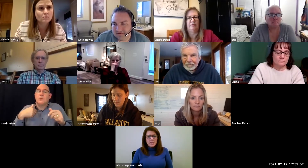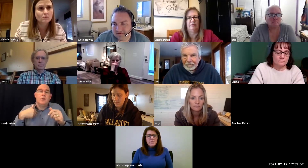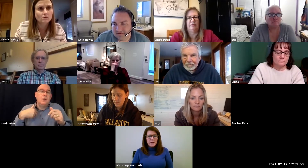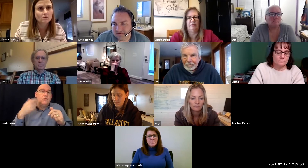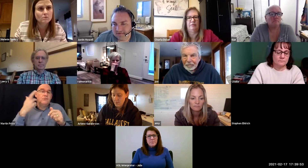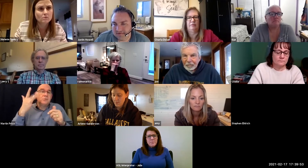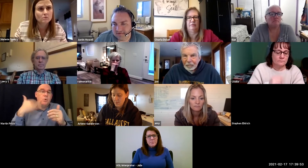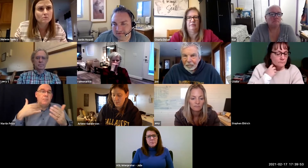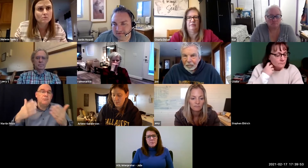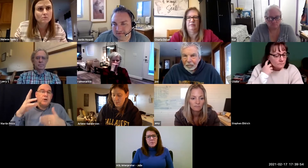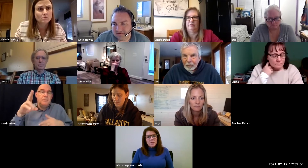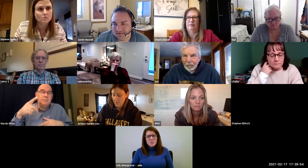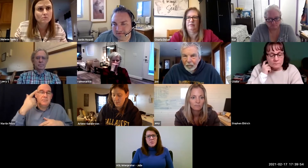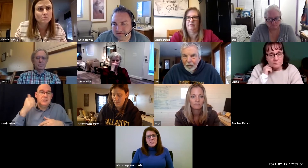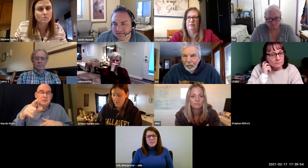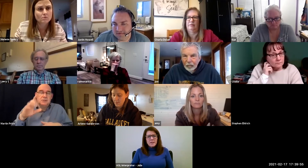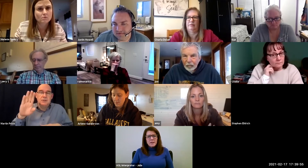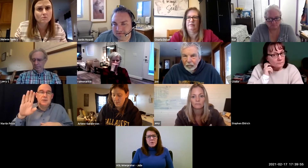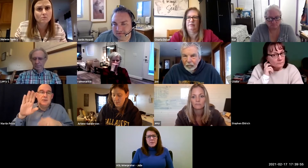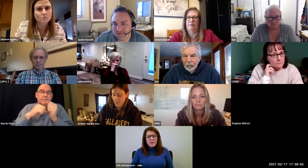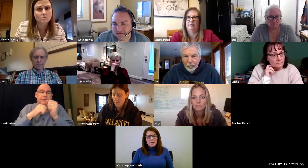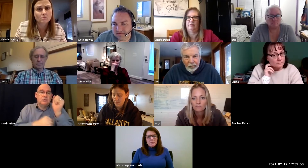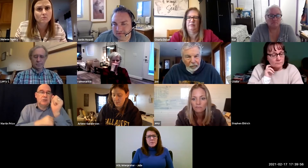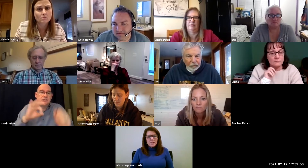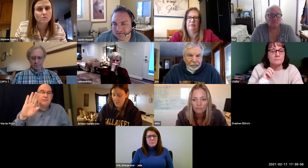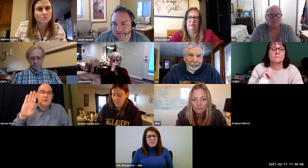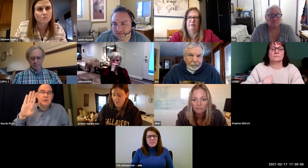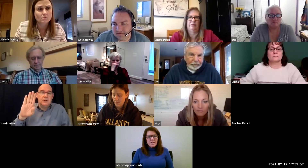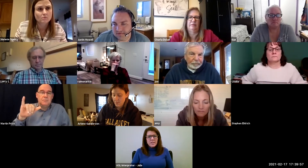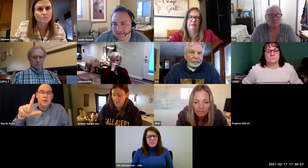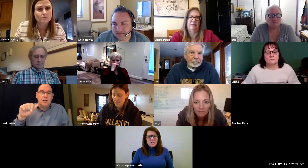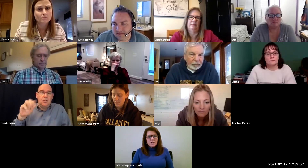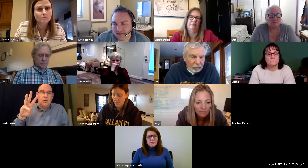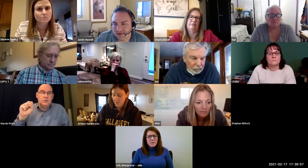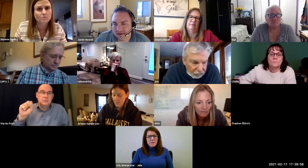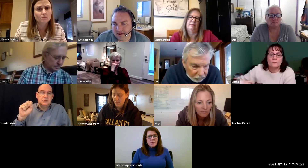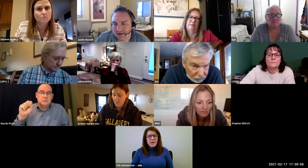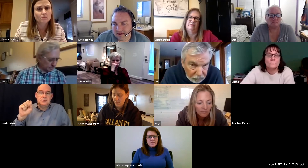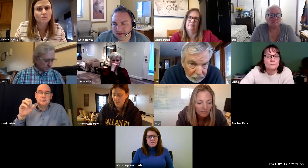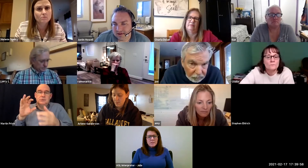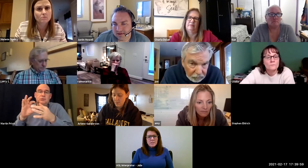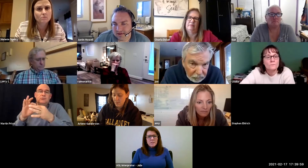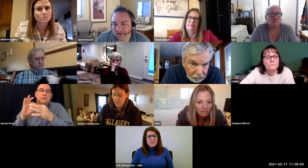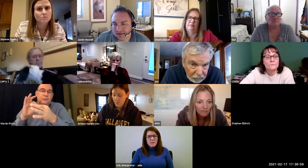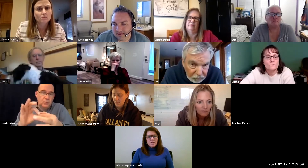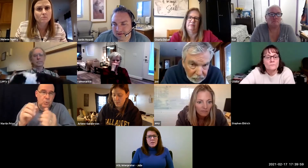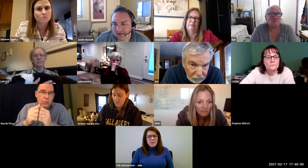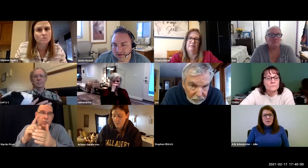We're good? Okay. So the reason that I brought that up is because the foundation of the